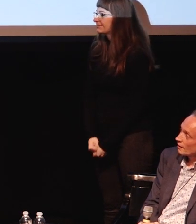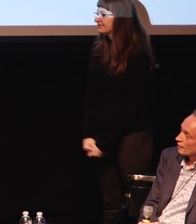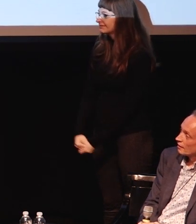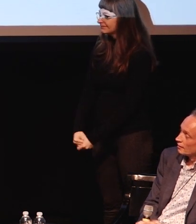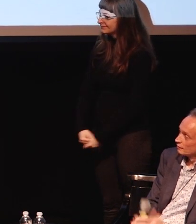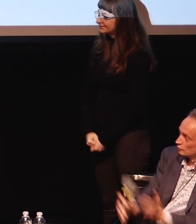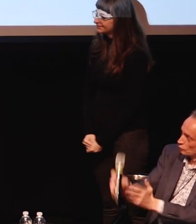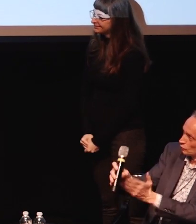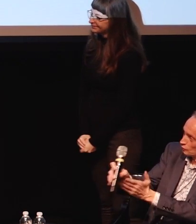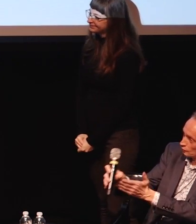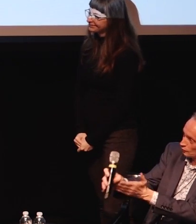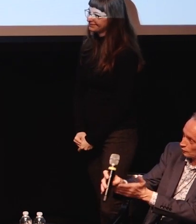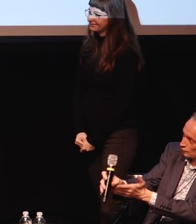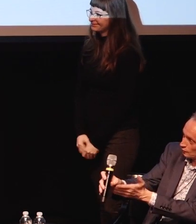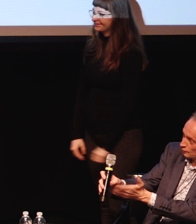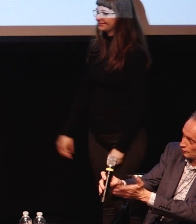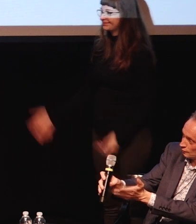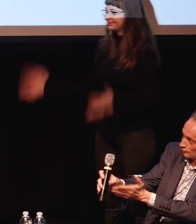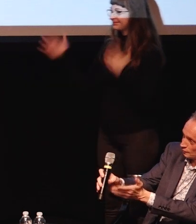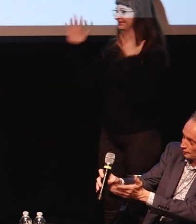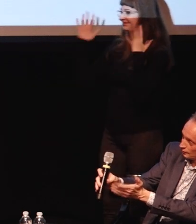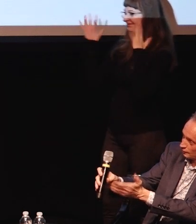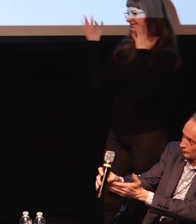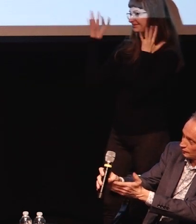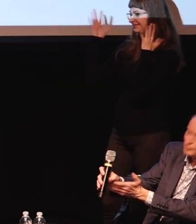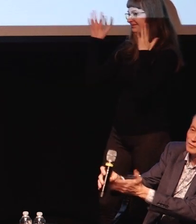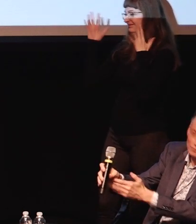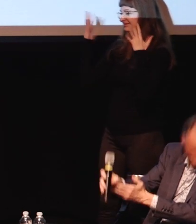for these amazing filmmakers and for Lawrence Carter Long.